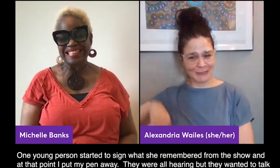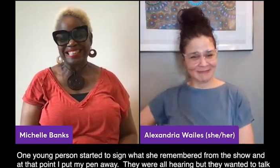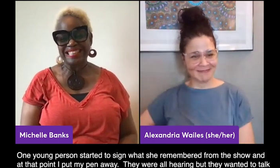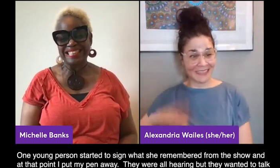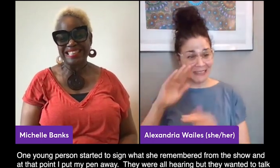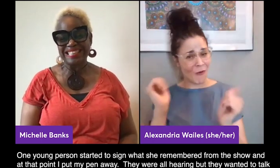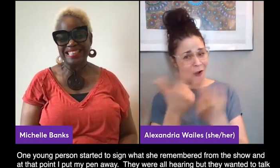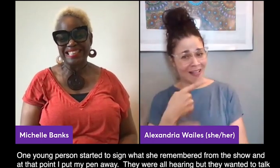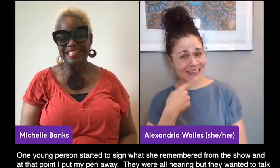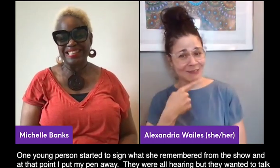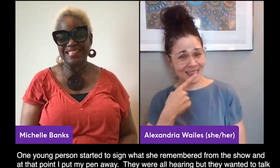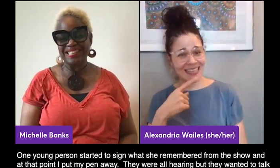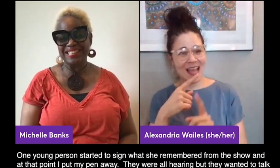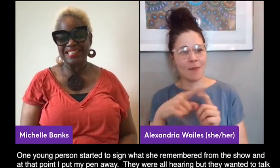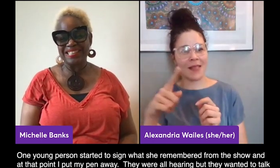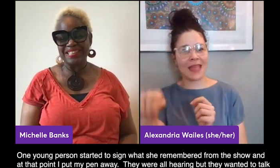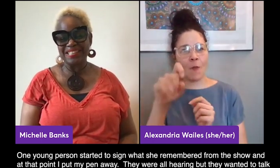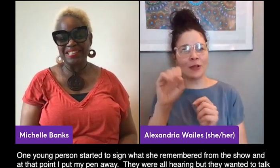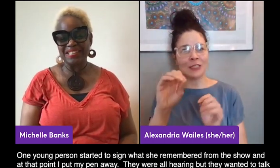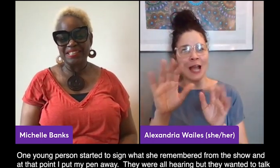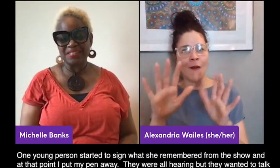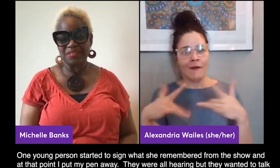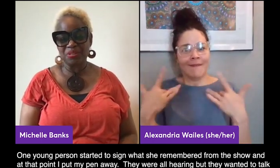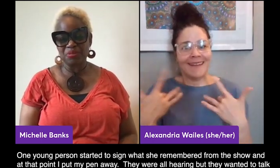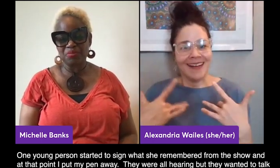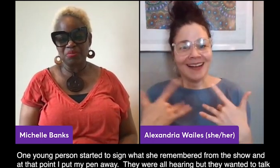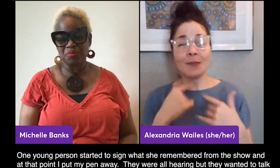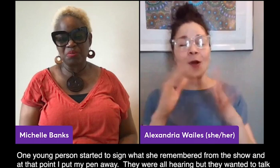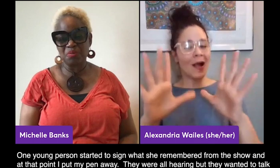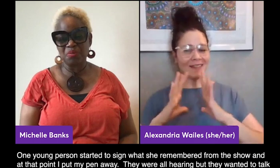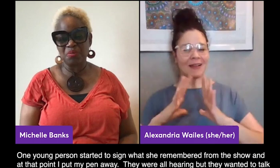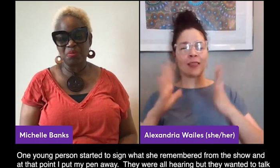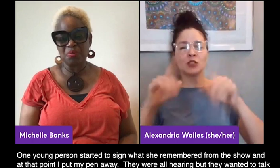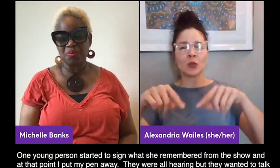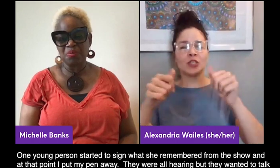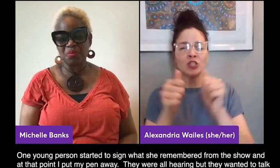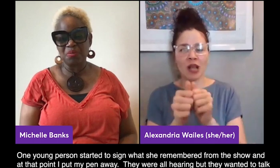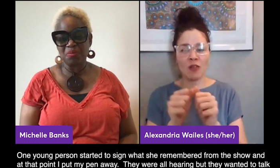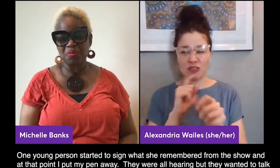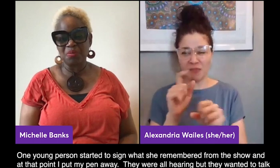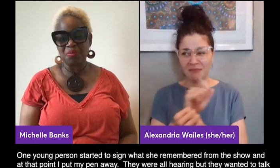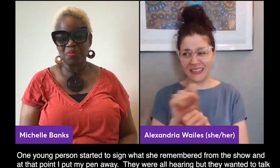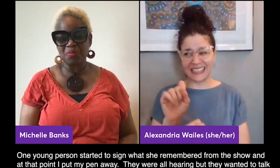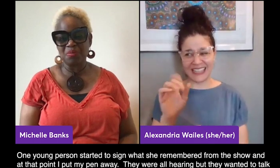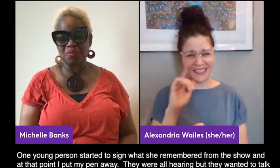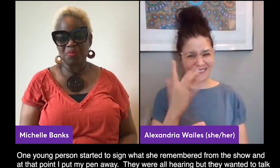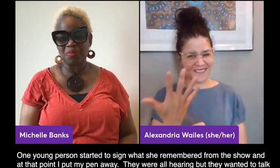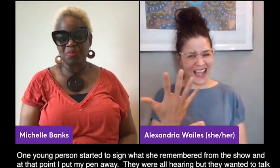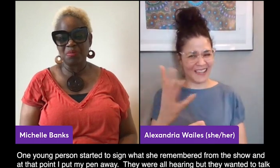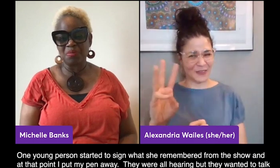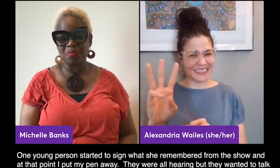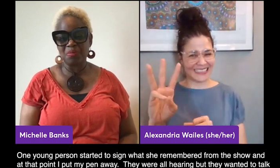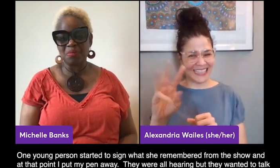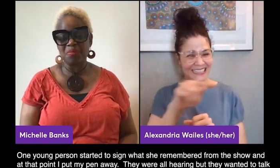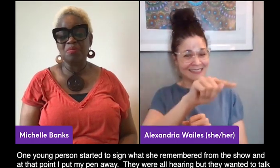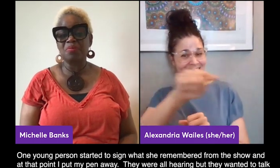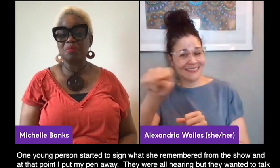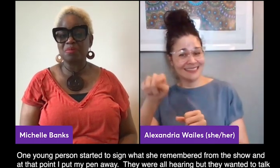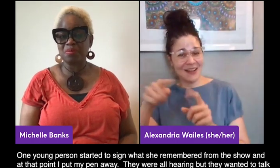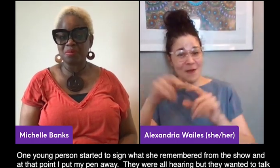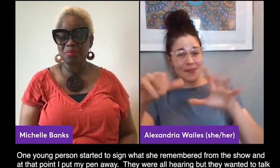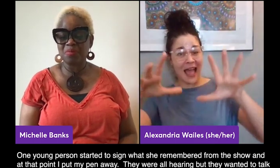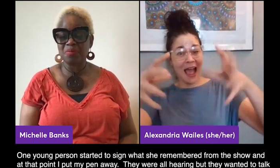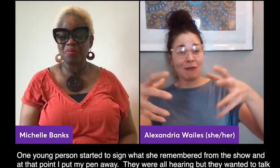away. They were all hearing, but they wanted to talk to me, and they were very excited. And I think 5 or 6 of them from that group who were